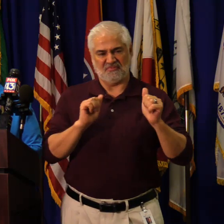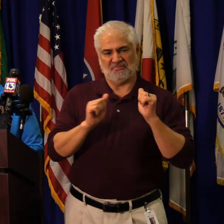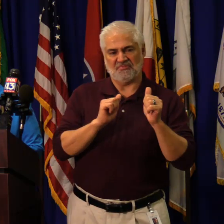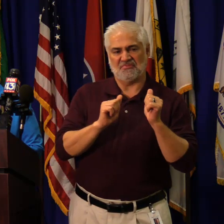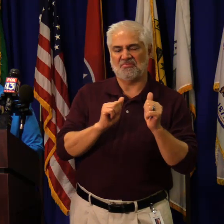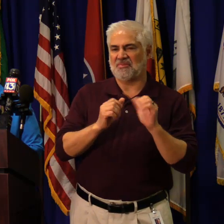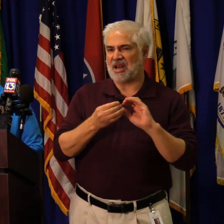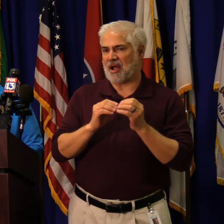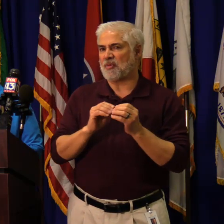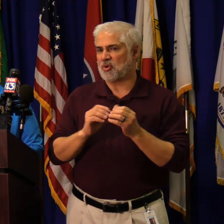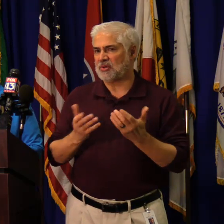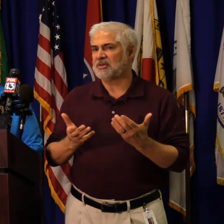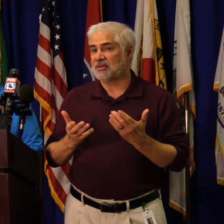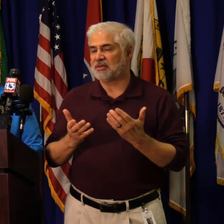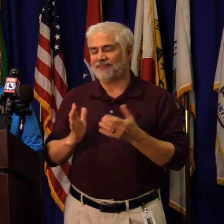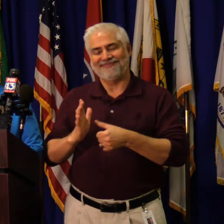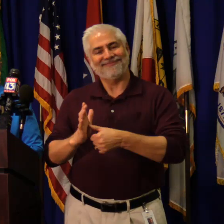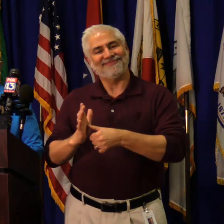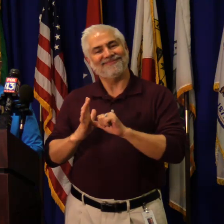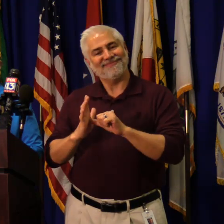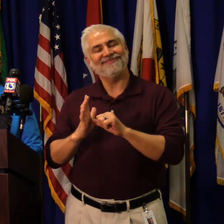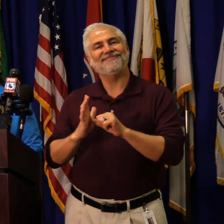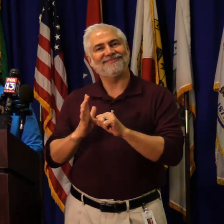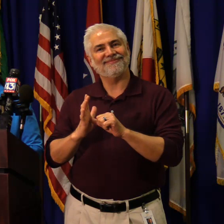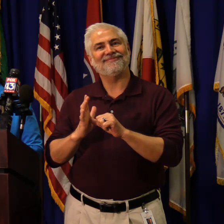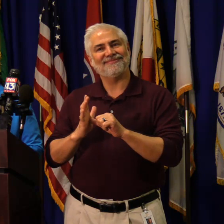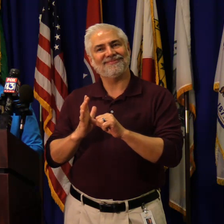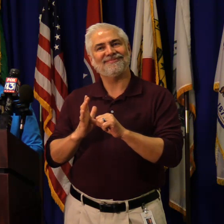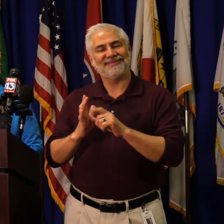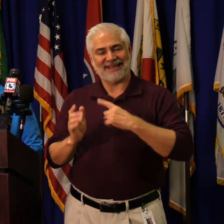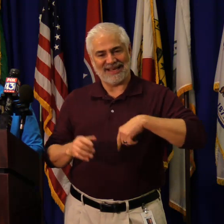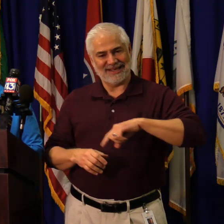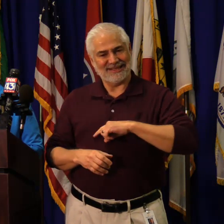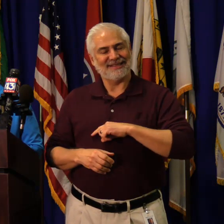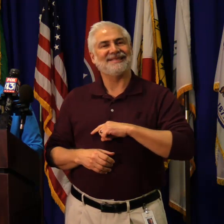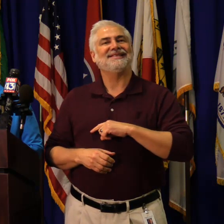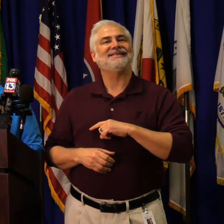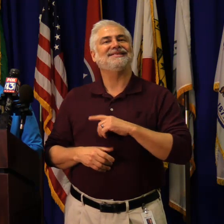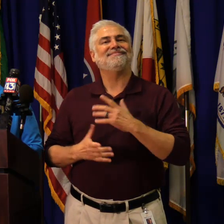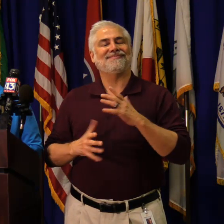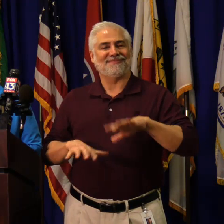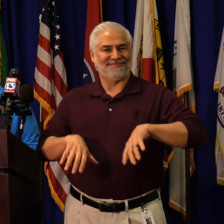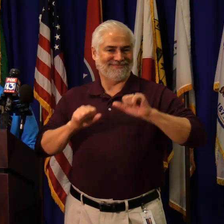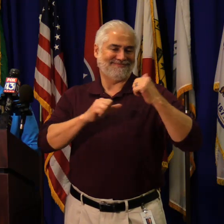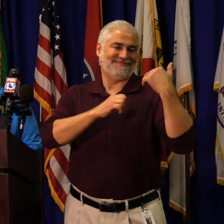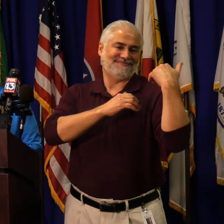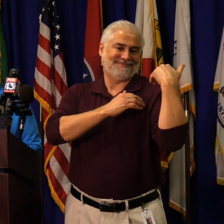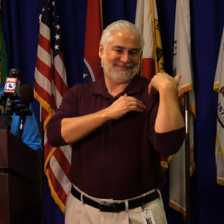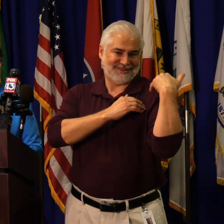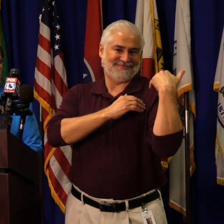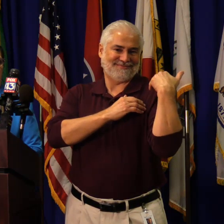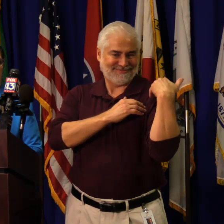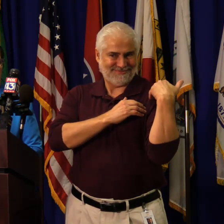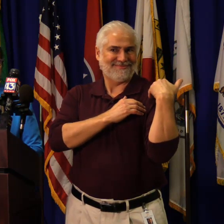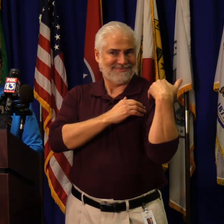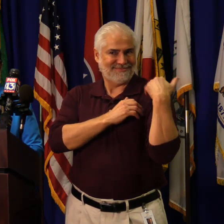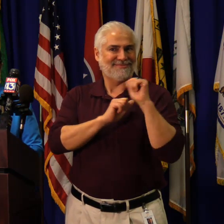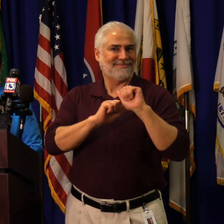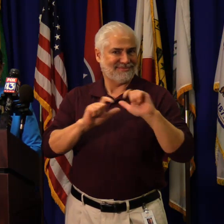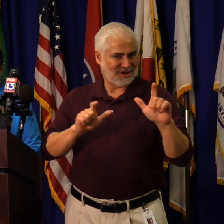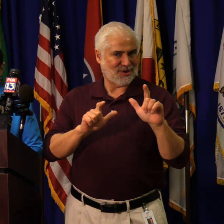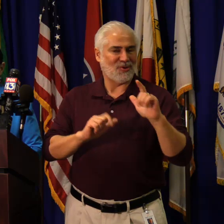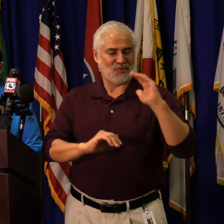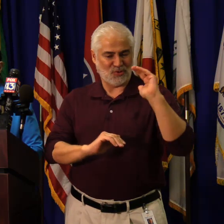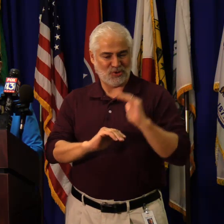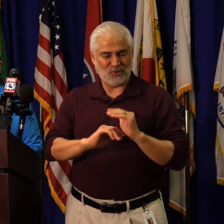for today, I really want to reinforce that all of us have something to do. We all have our part to play in